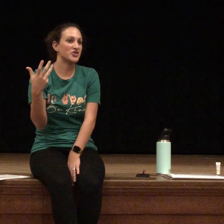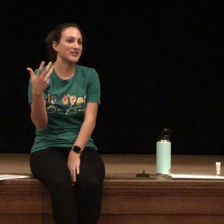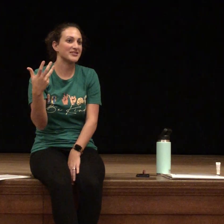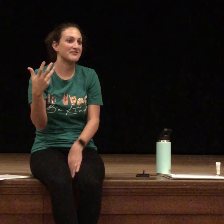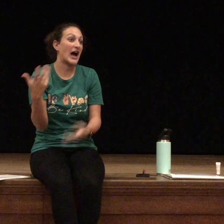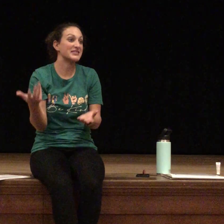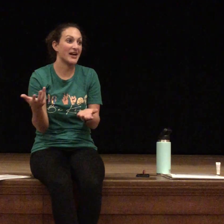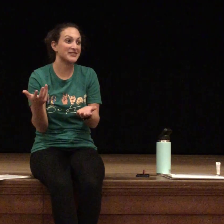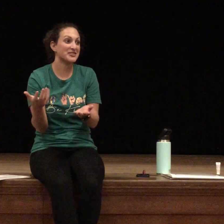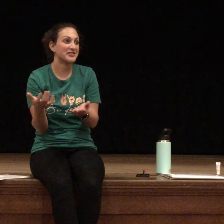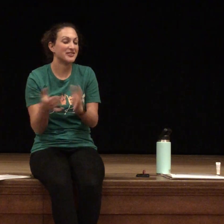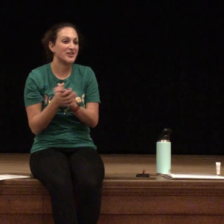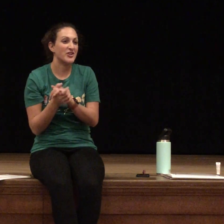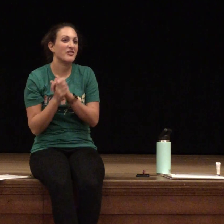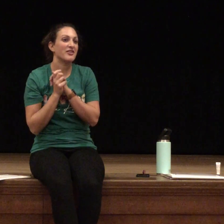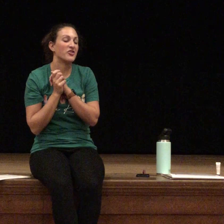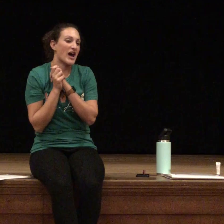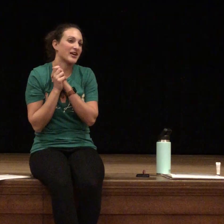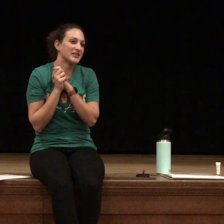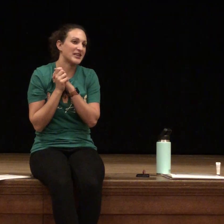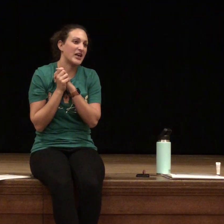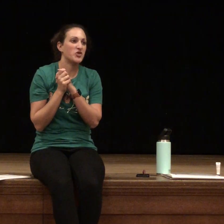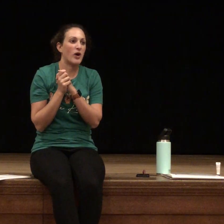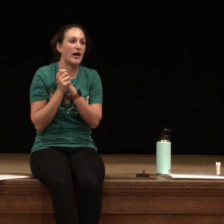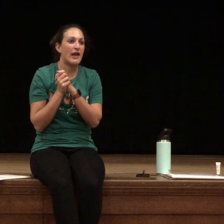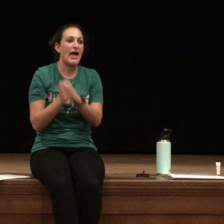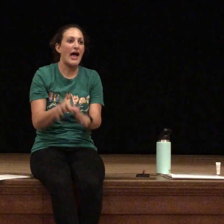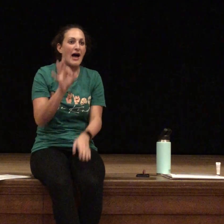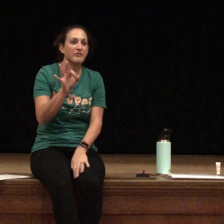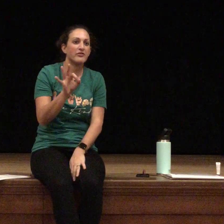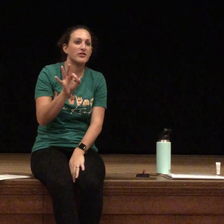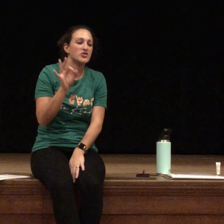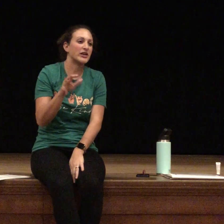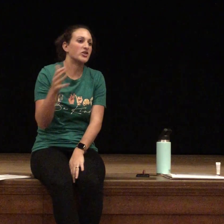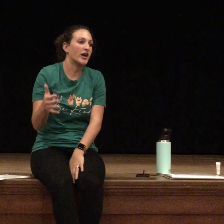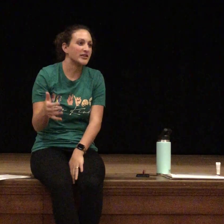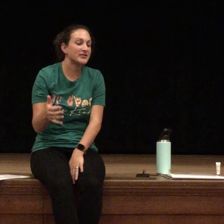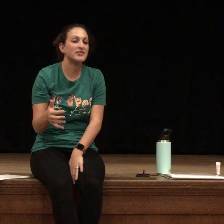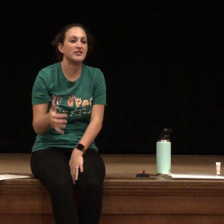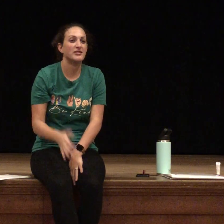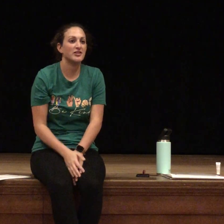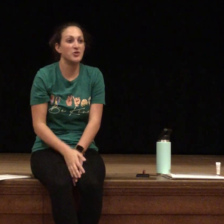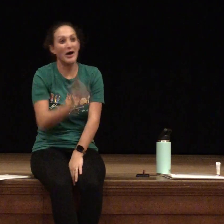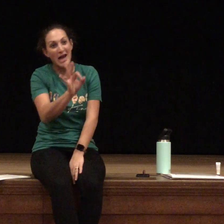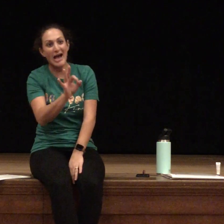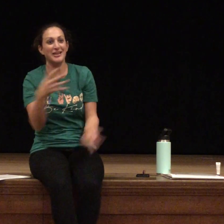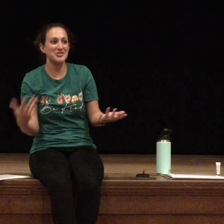just context. You're not gonna say you want F chicken nuggets. You want 9 chicken